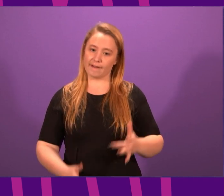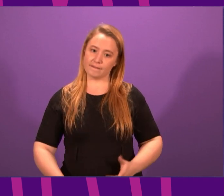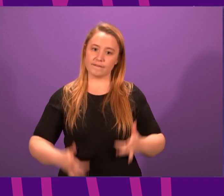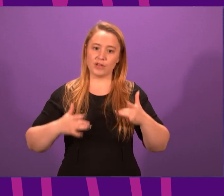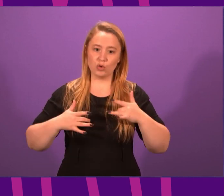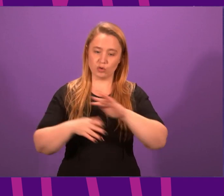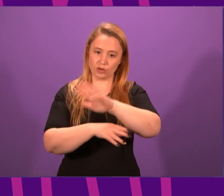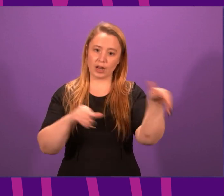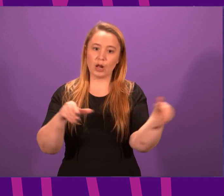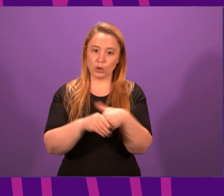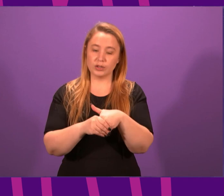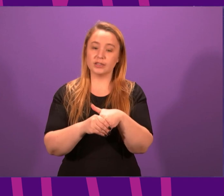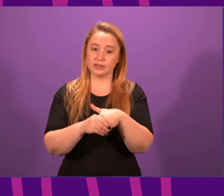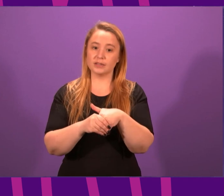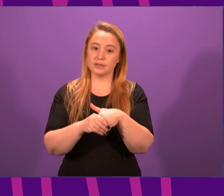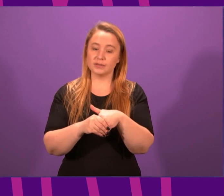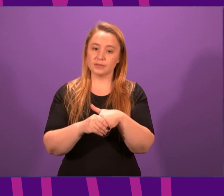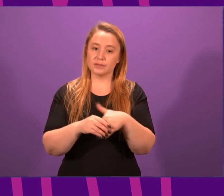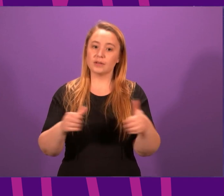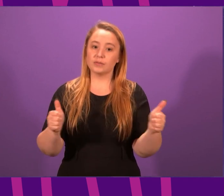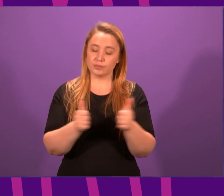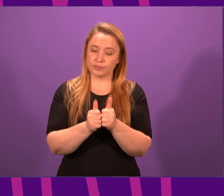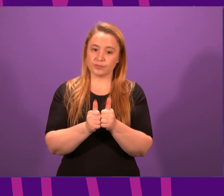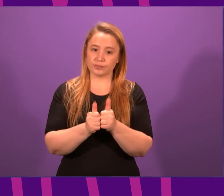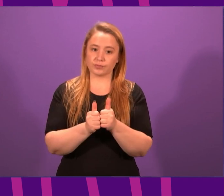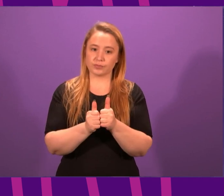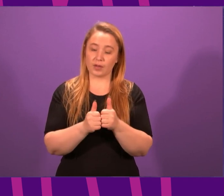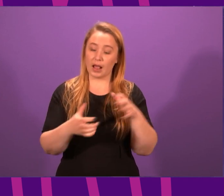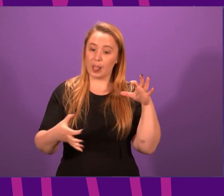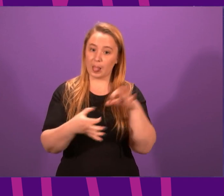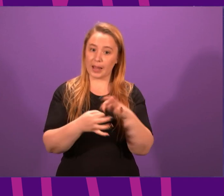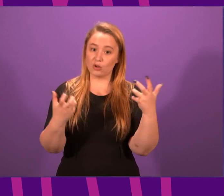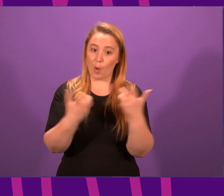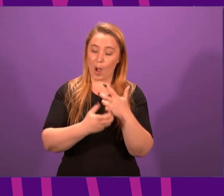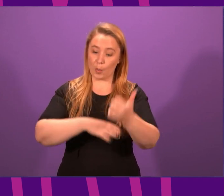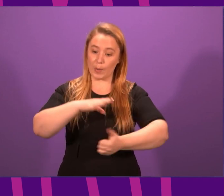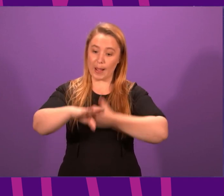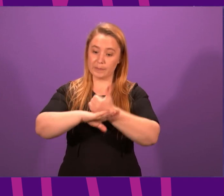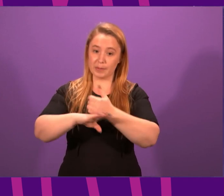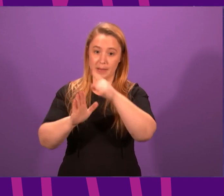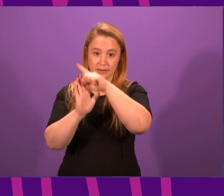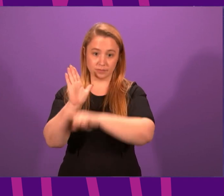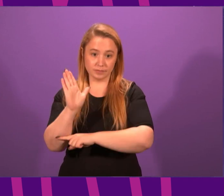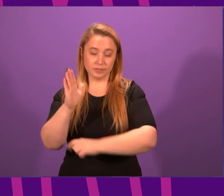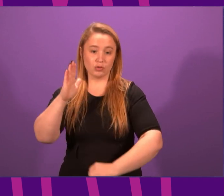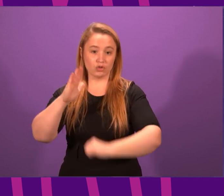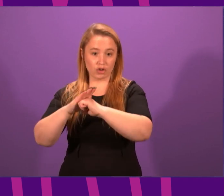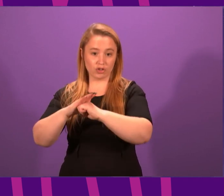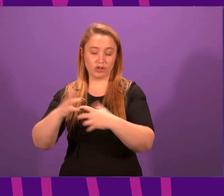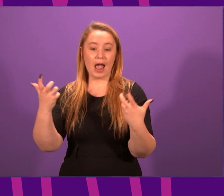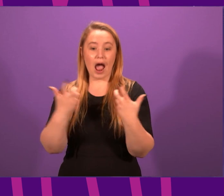requirement to have the voice of business heard in relation to how we implement restrictions, how we communicate them, and how we mitigate